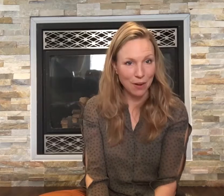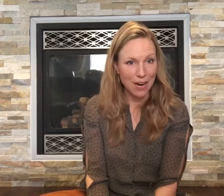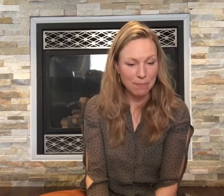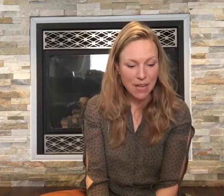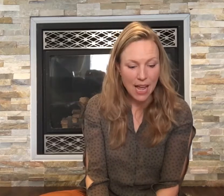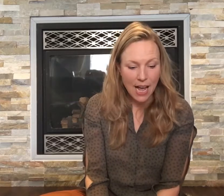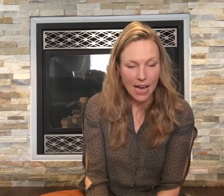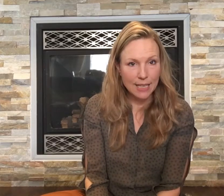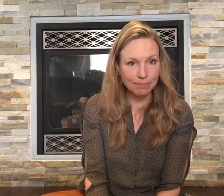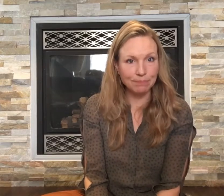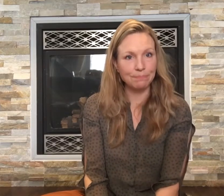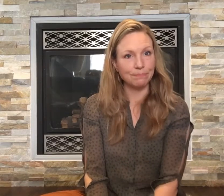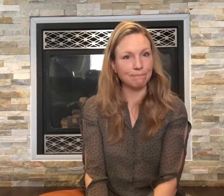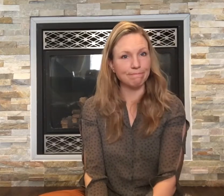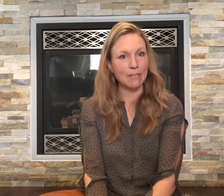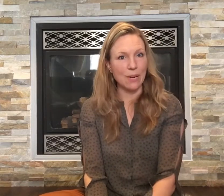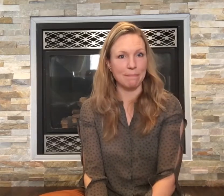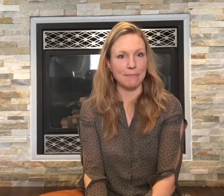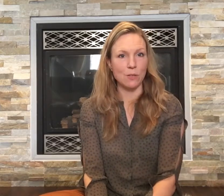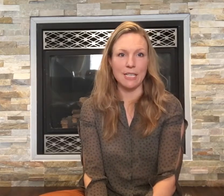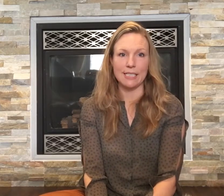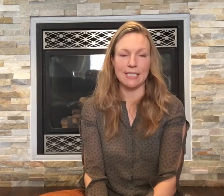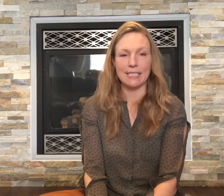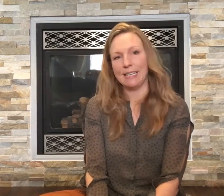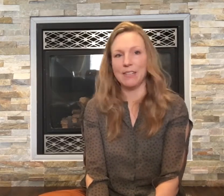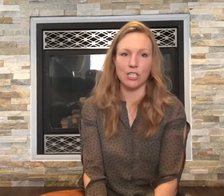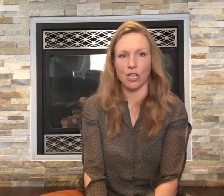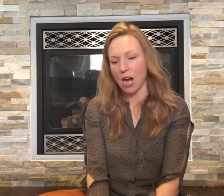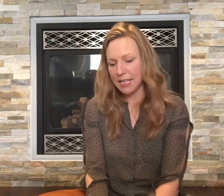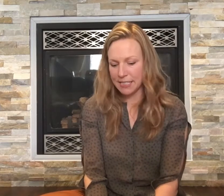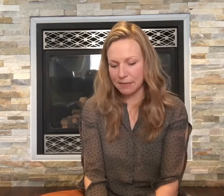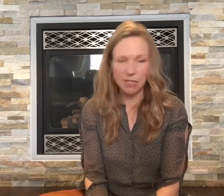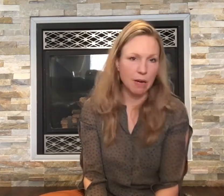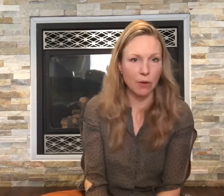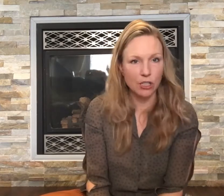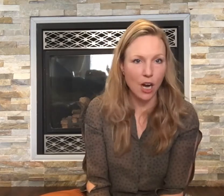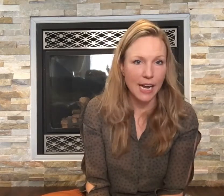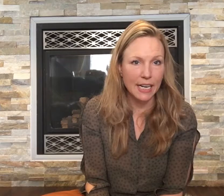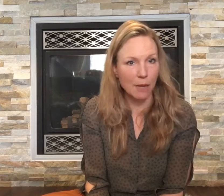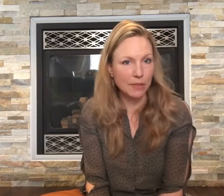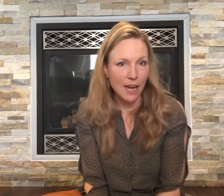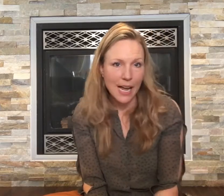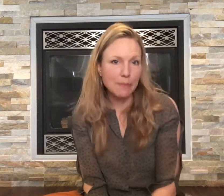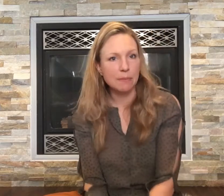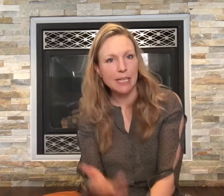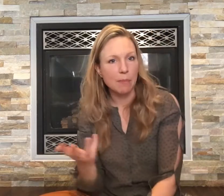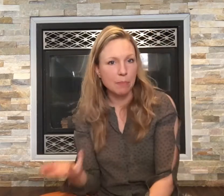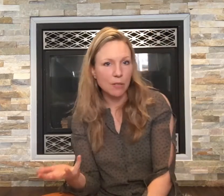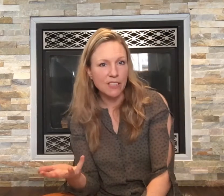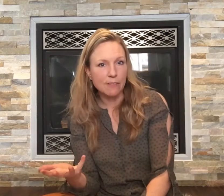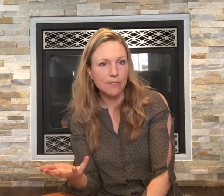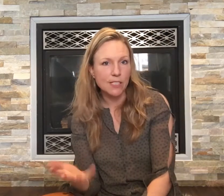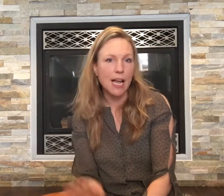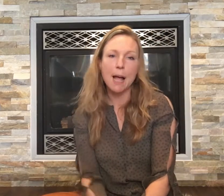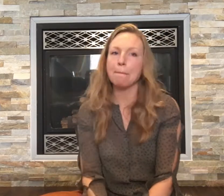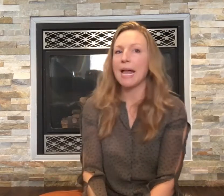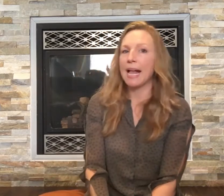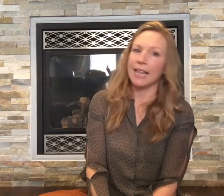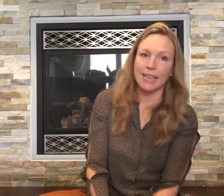right? Okay, so let's give it a shot. You might want to try it a couple times. May not be perfect the first time.